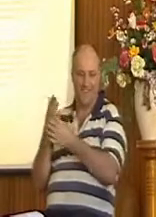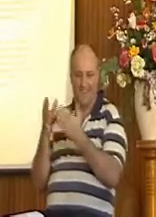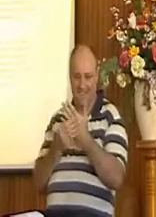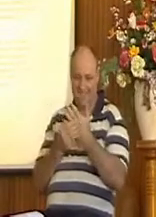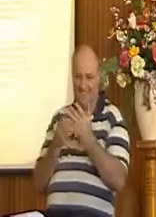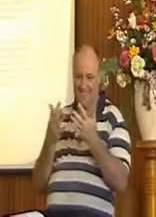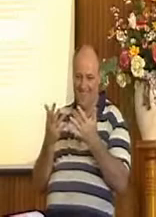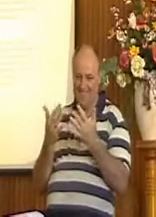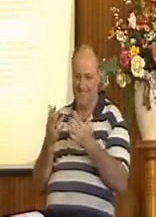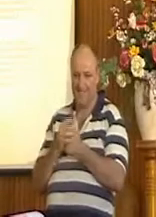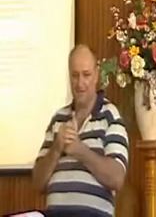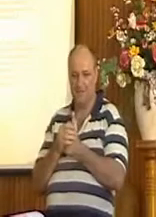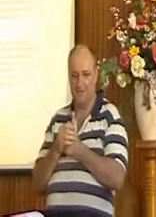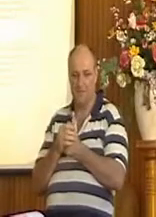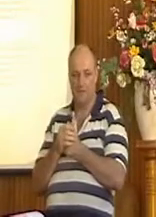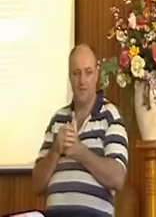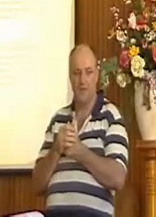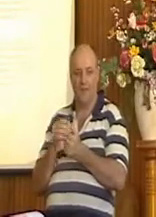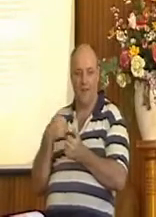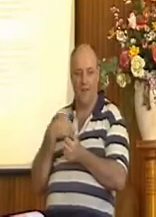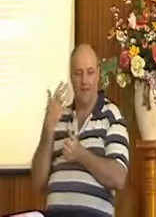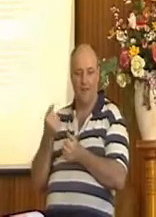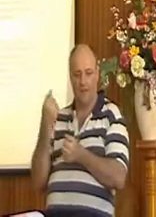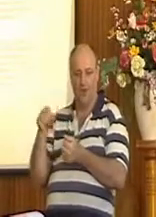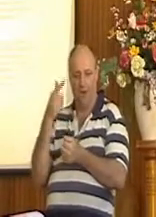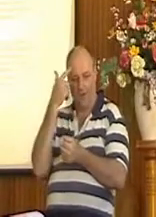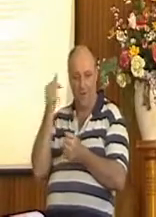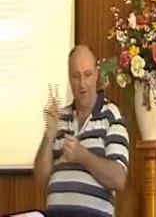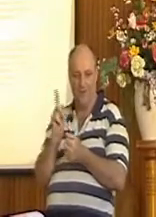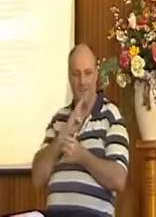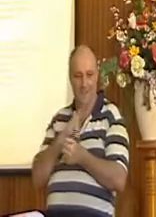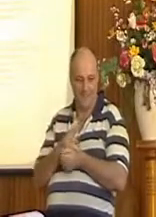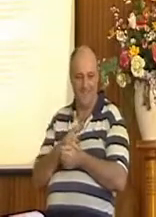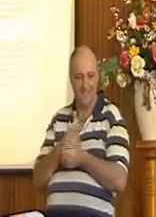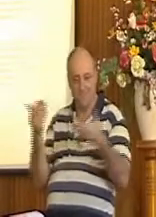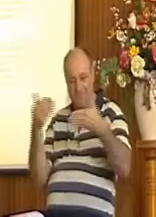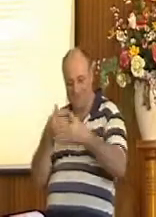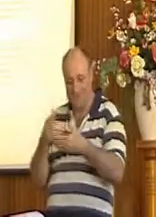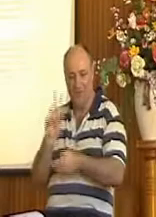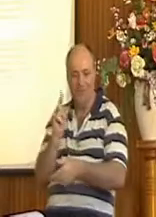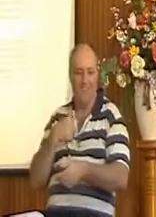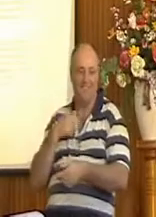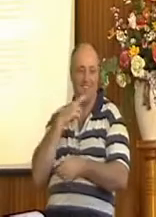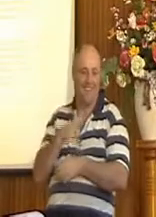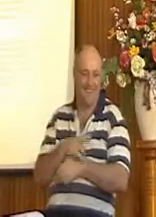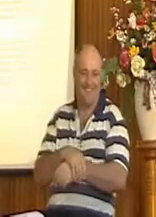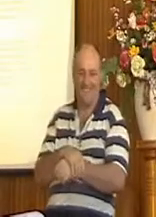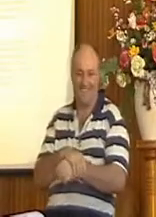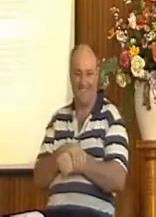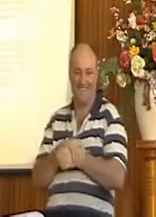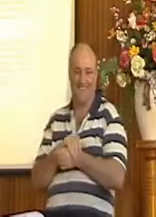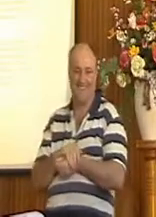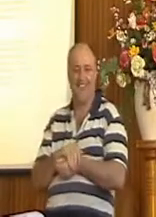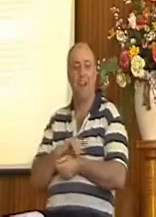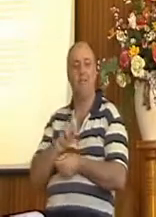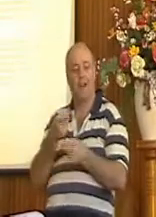fingers. I've no idea whether what he says bears any resemblance to what I'm saying,